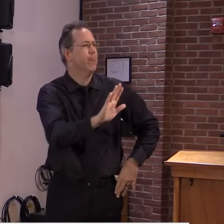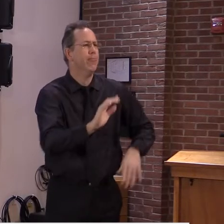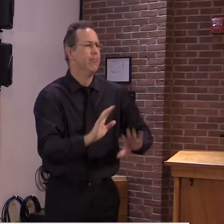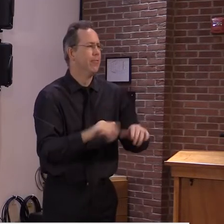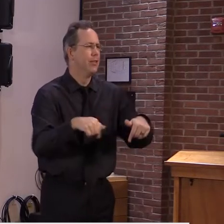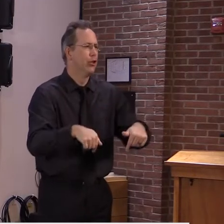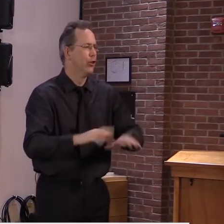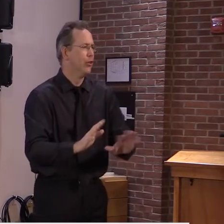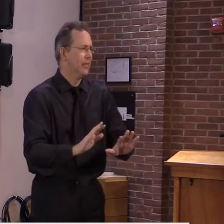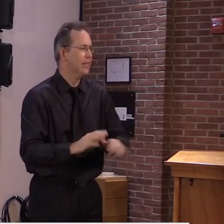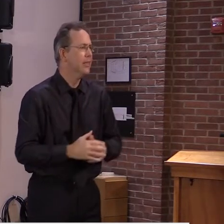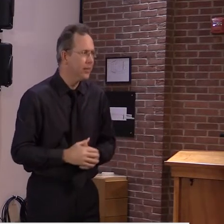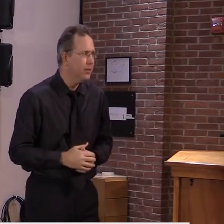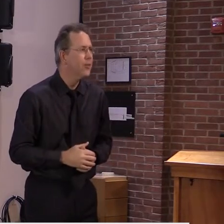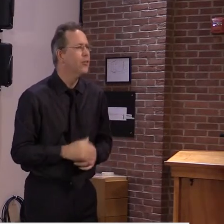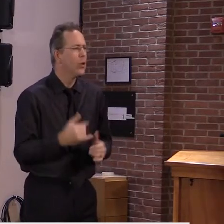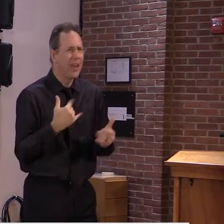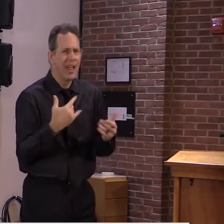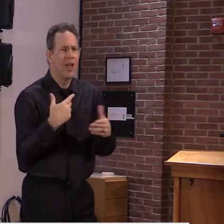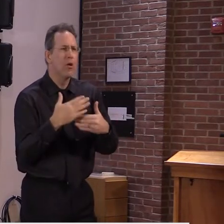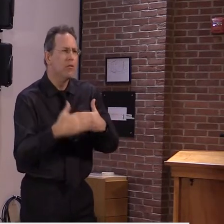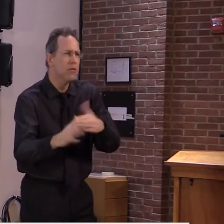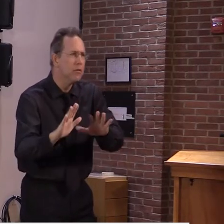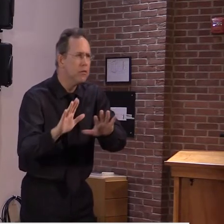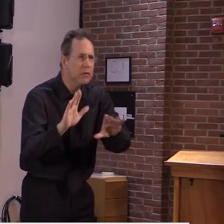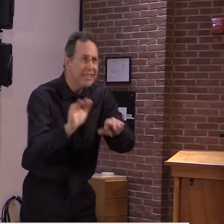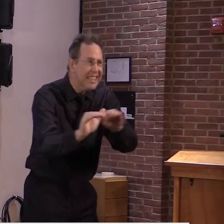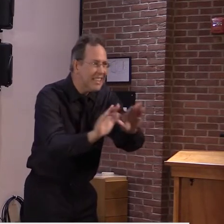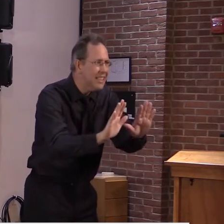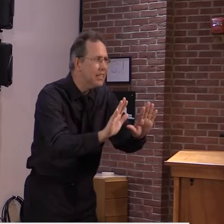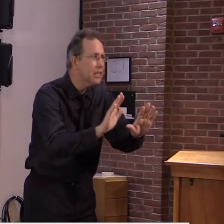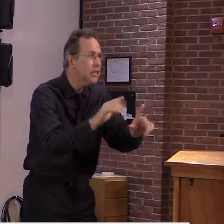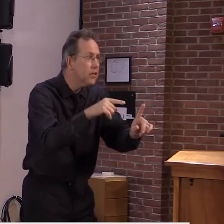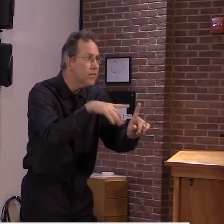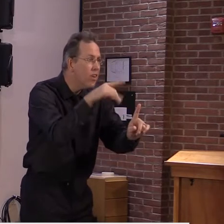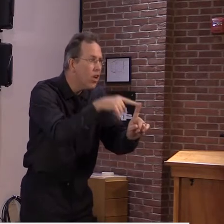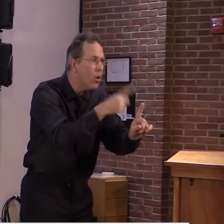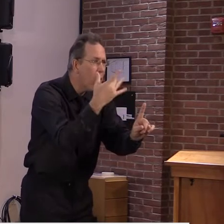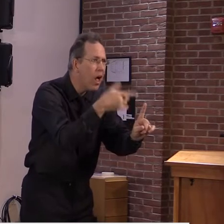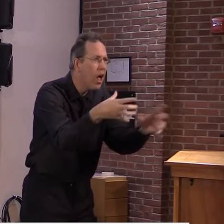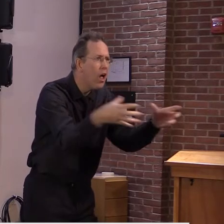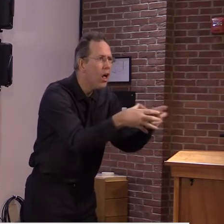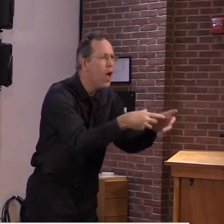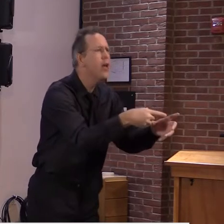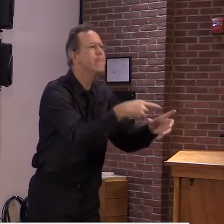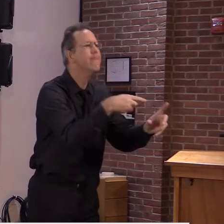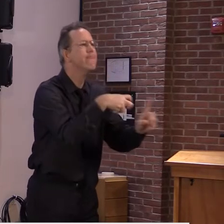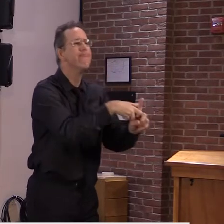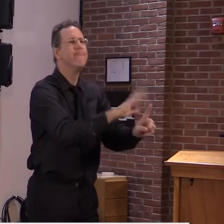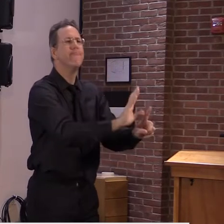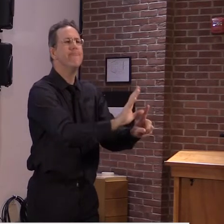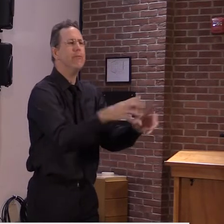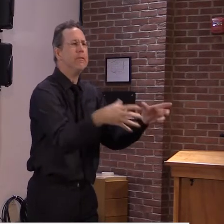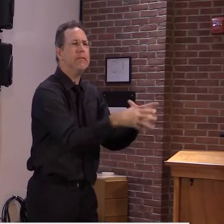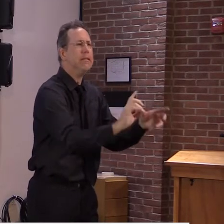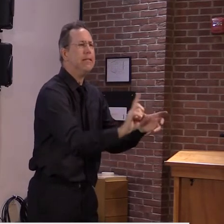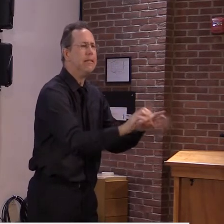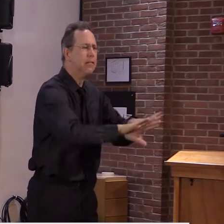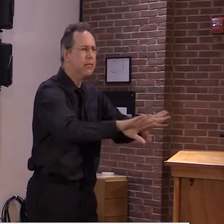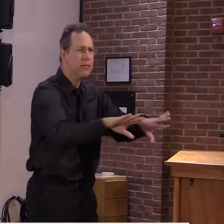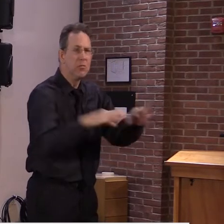seeing the gathering that we saw previous to this, the restrictions being put into place. So it's